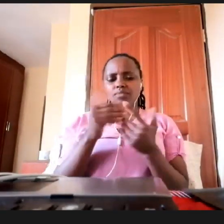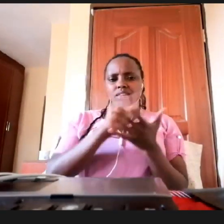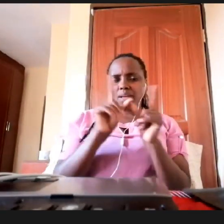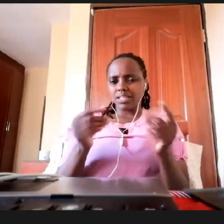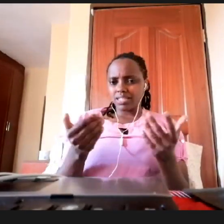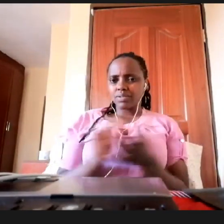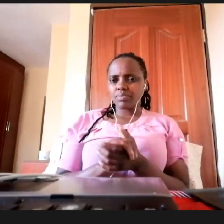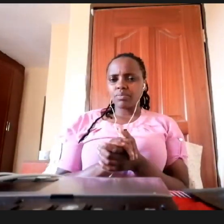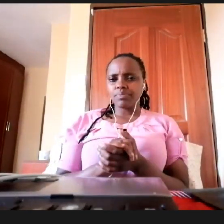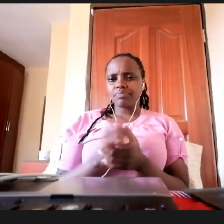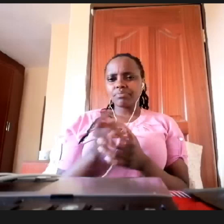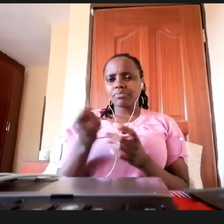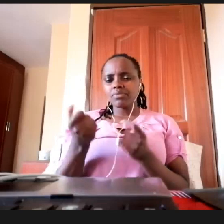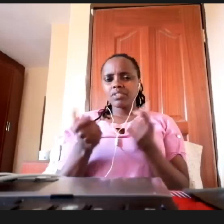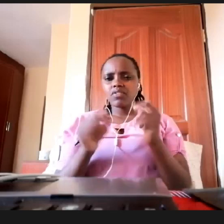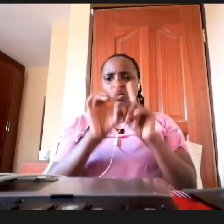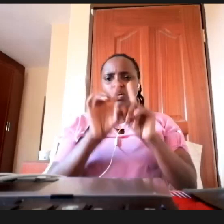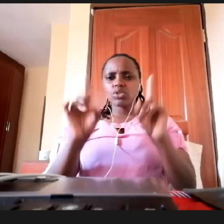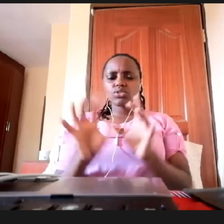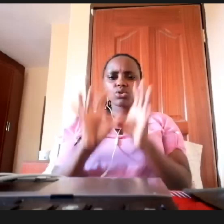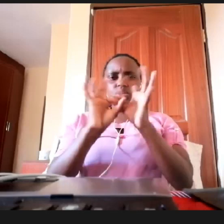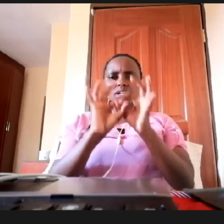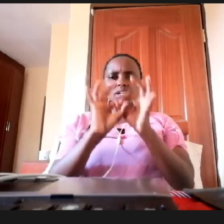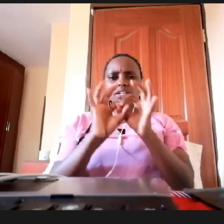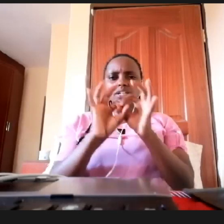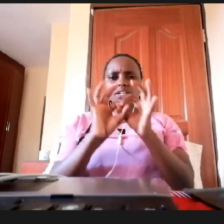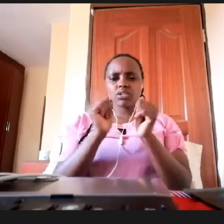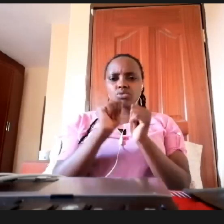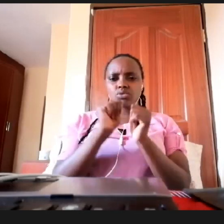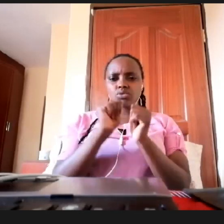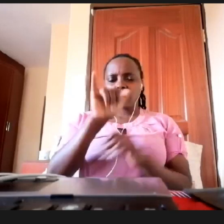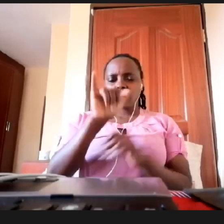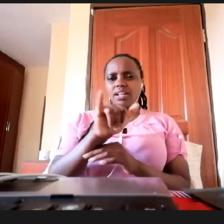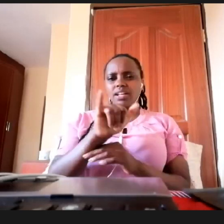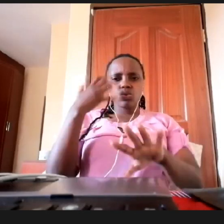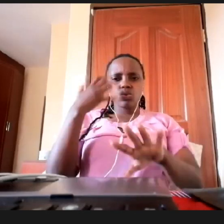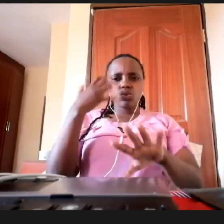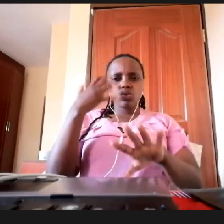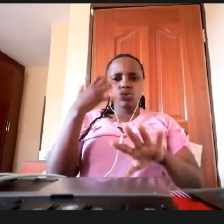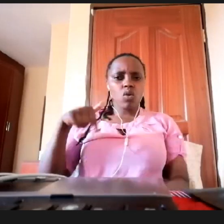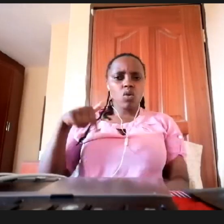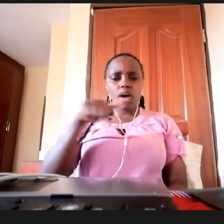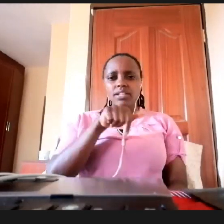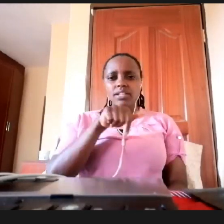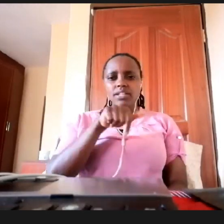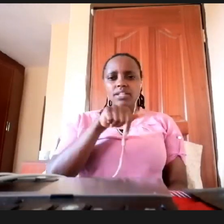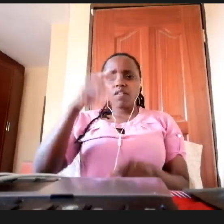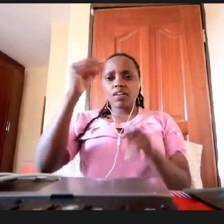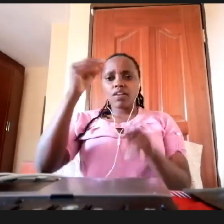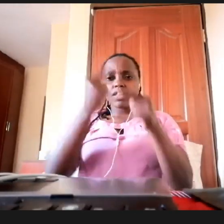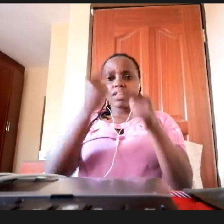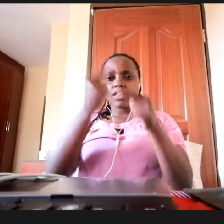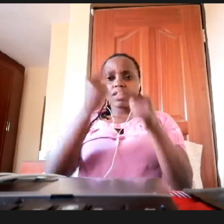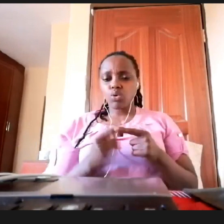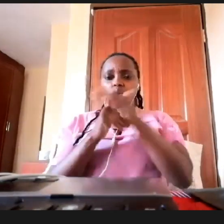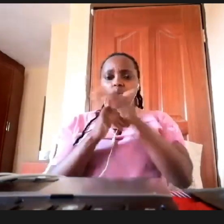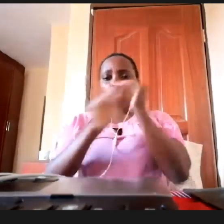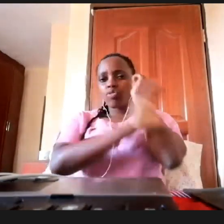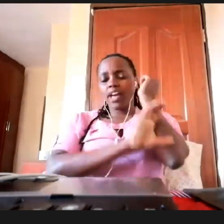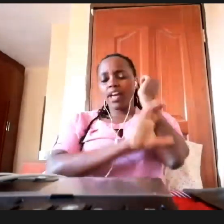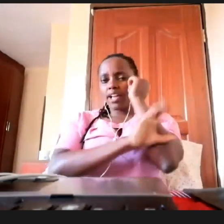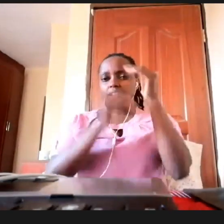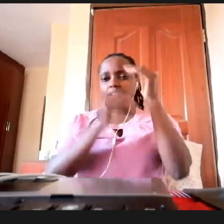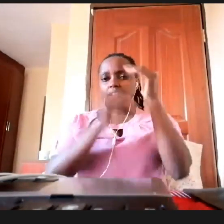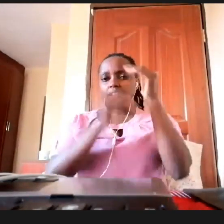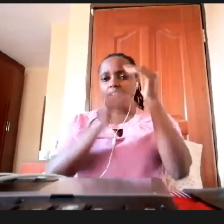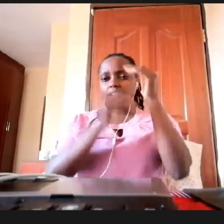box quite a number of questions related to that. It was difficult for us to even find the total number of countries where